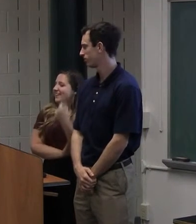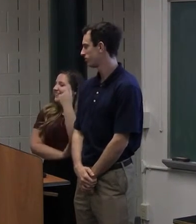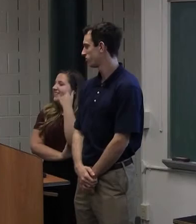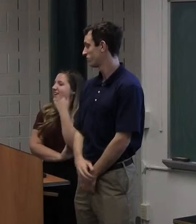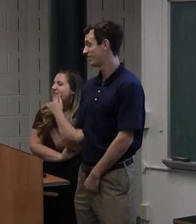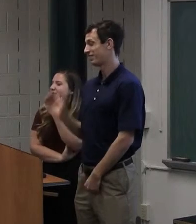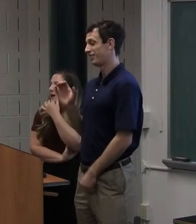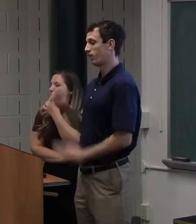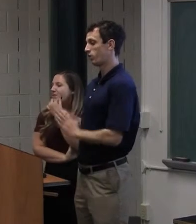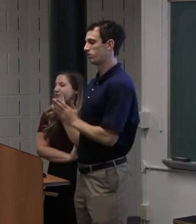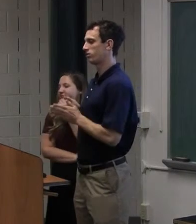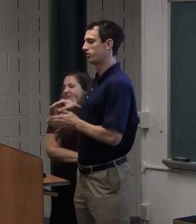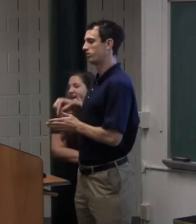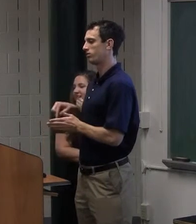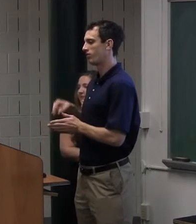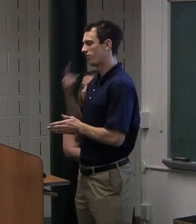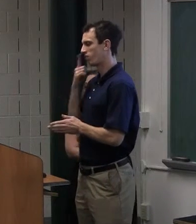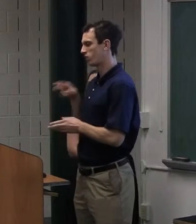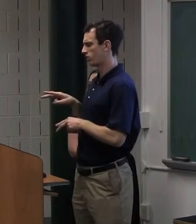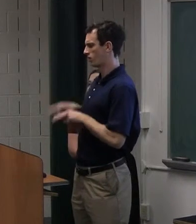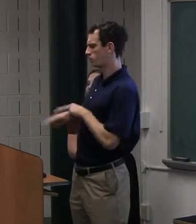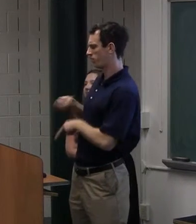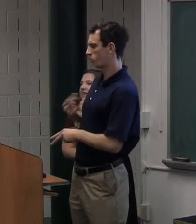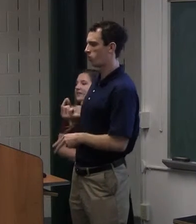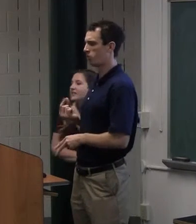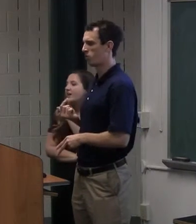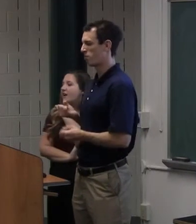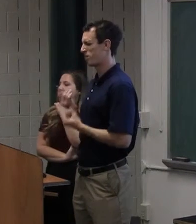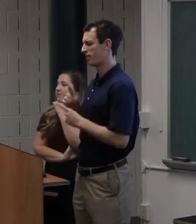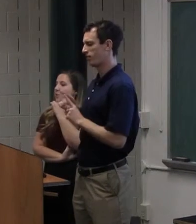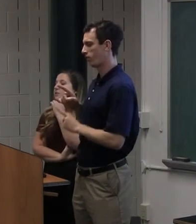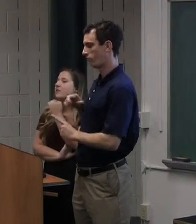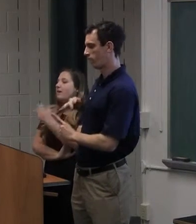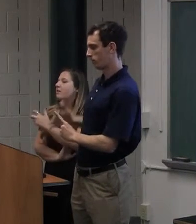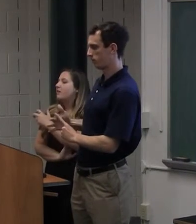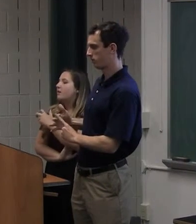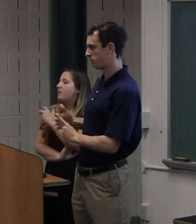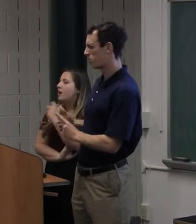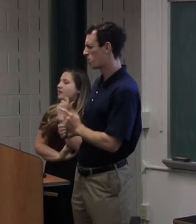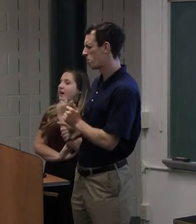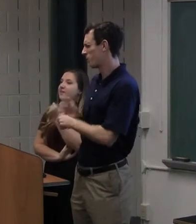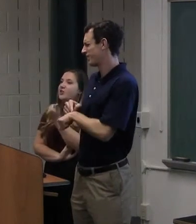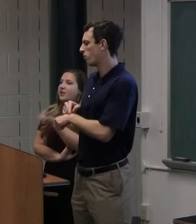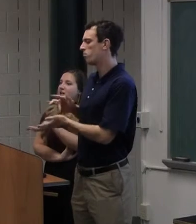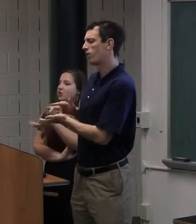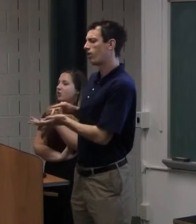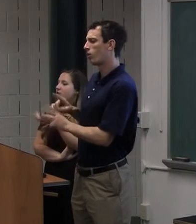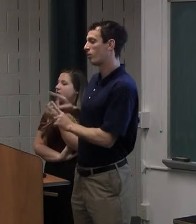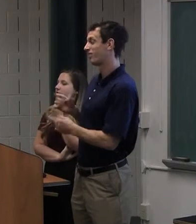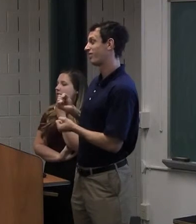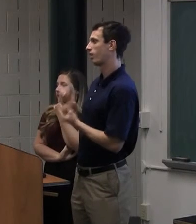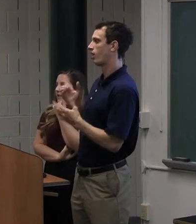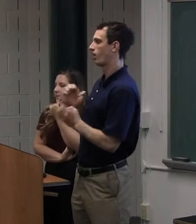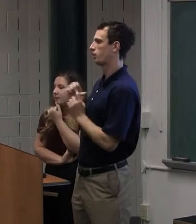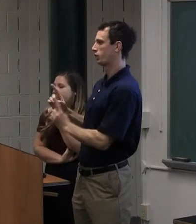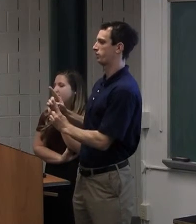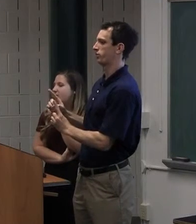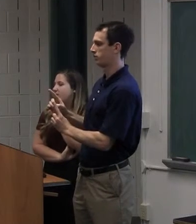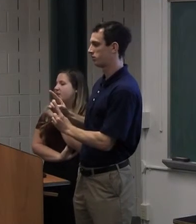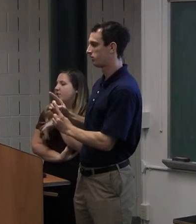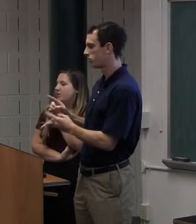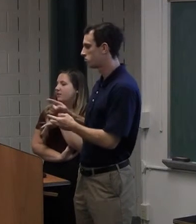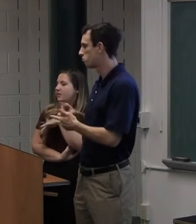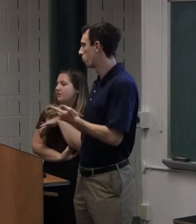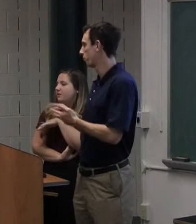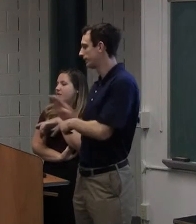C hours. For observations, I did many different settings, mostly medical, a lot of educational,